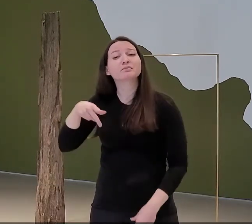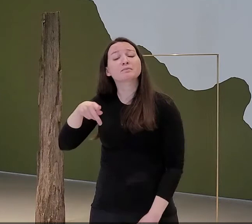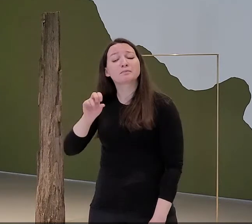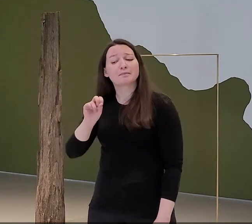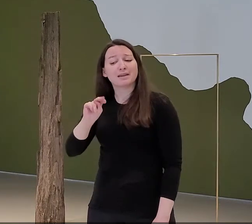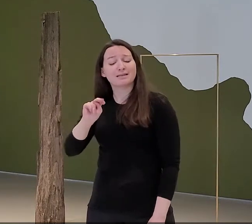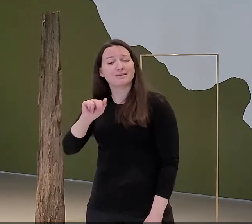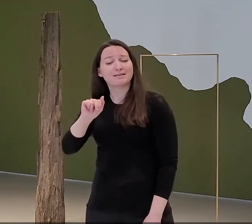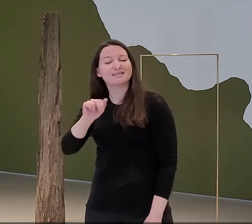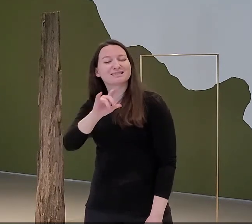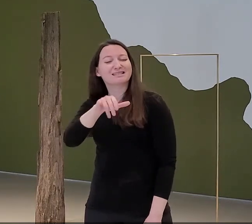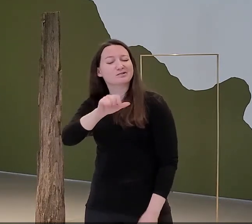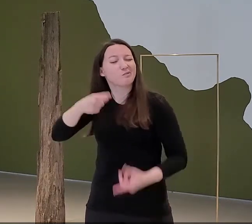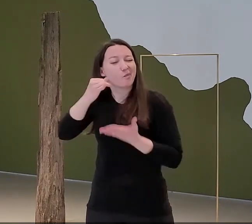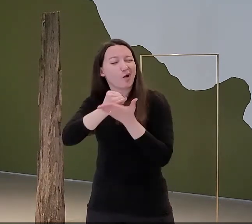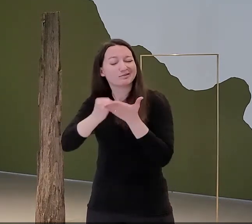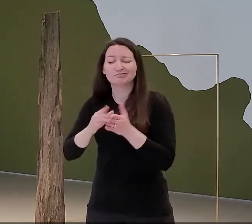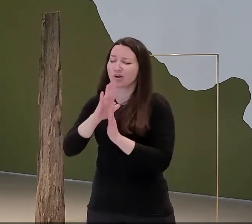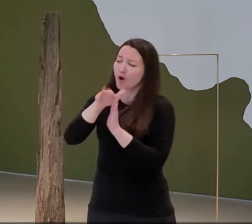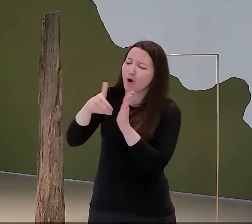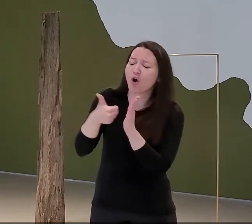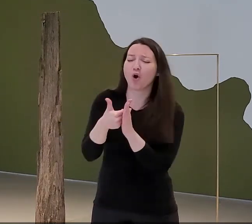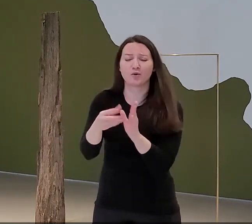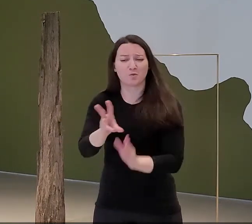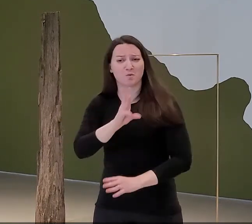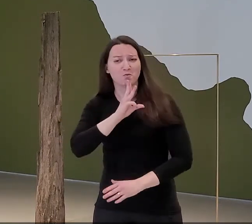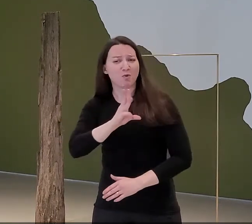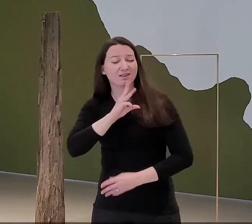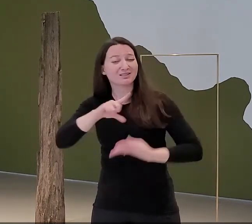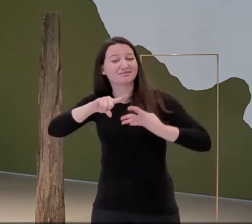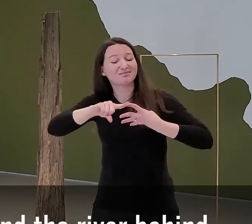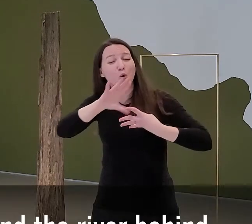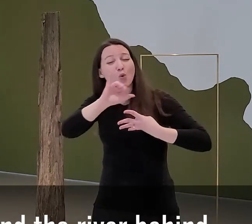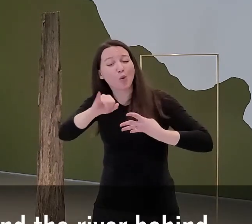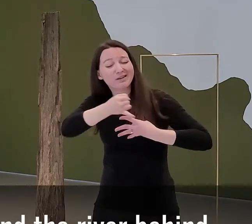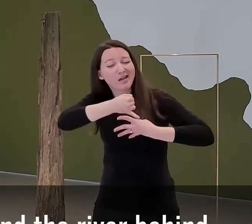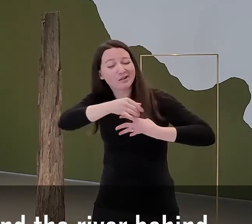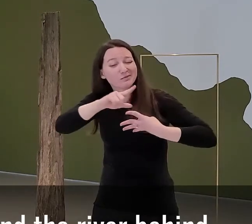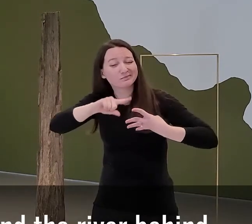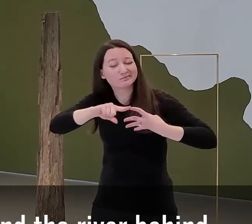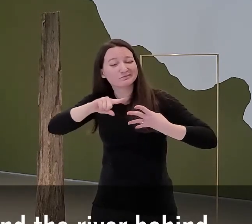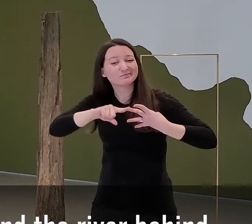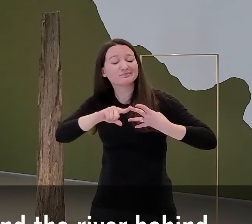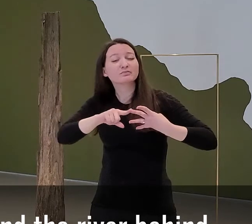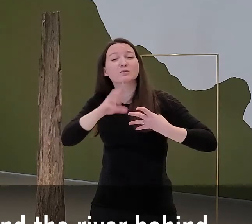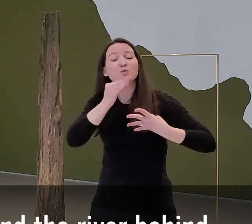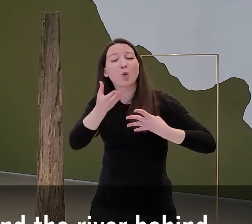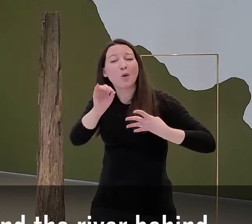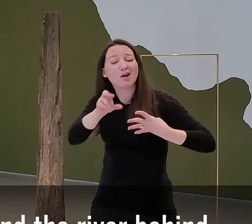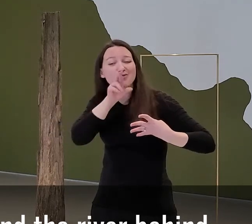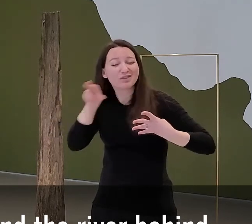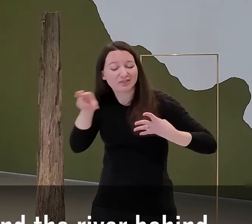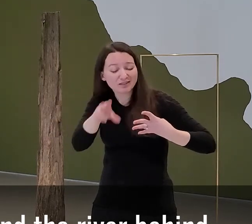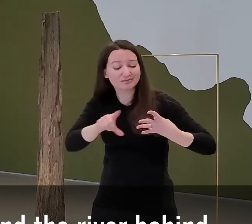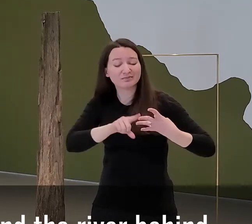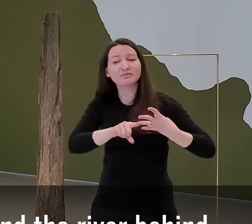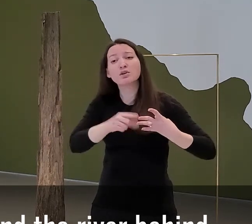waters, Coney Island Creek, the Ohio River, the Gulf of Mexico, and the river behind her family's